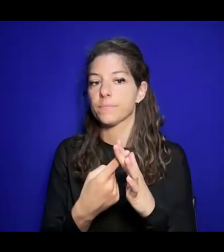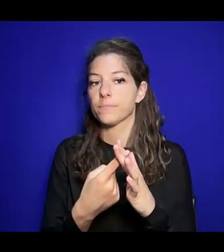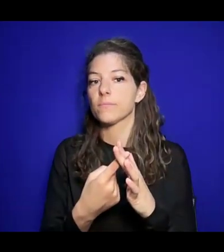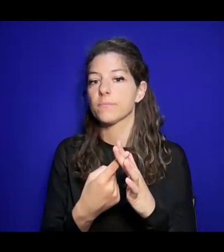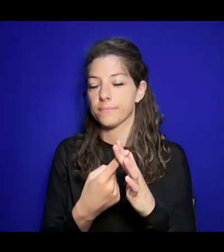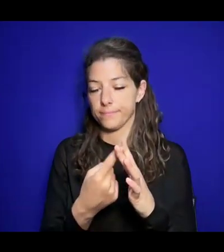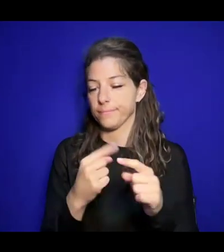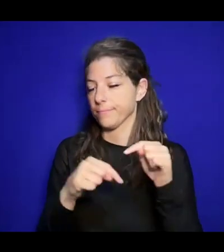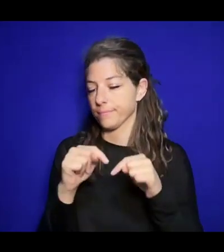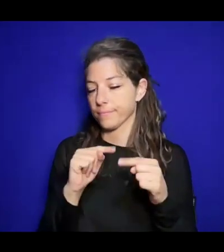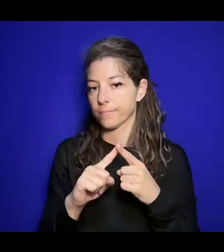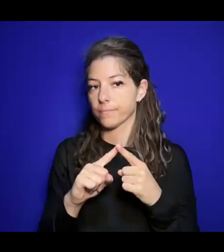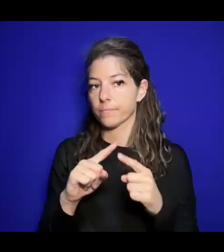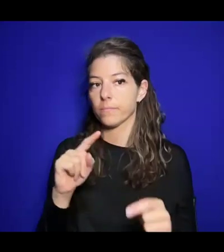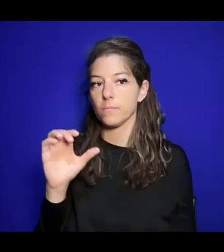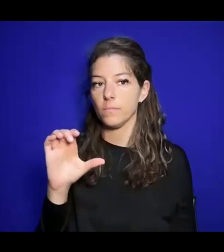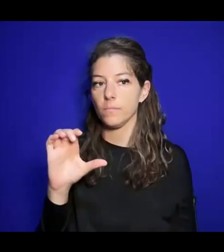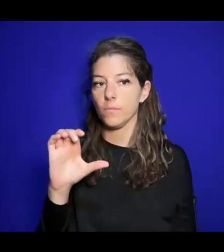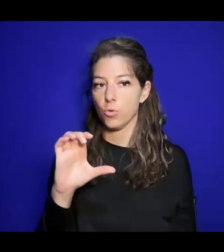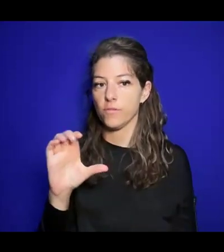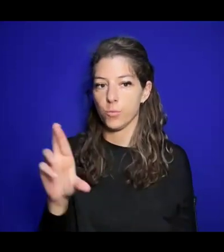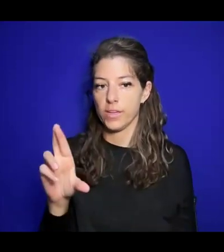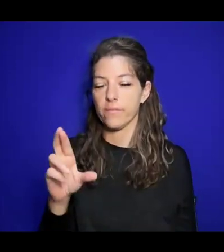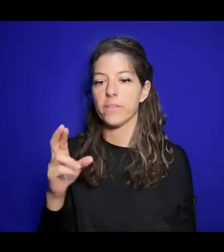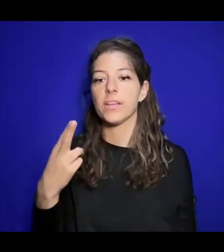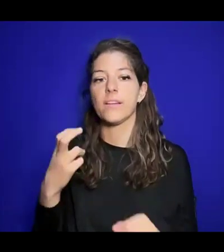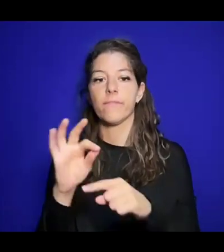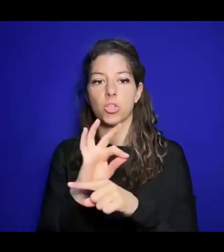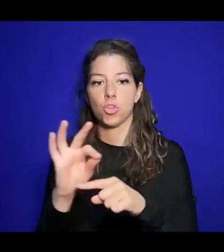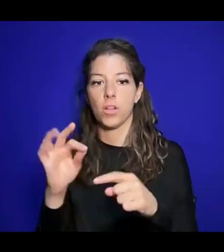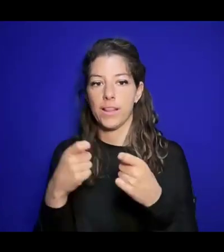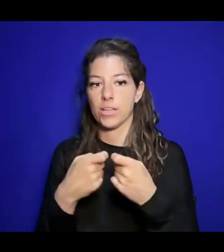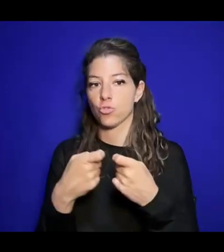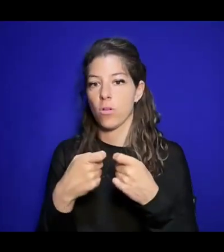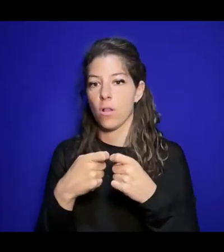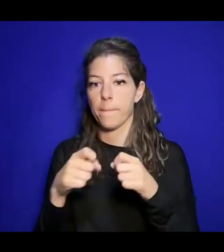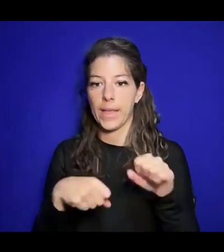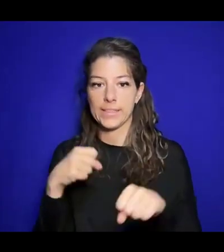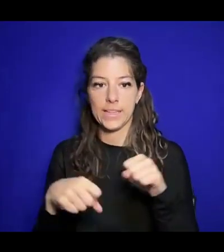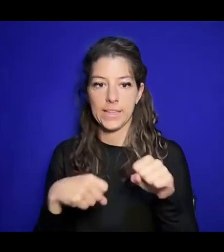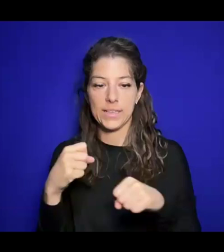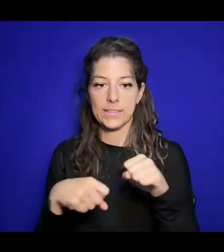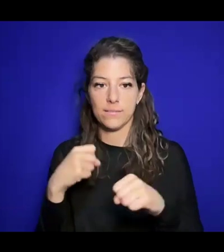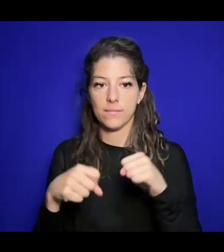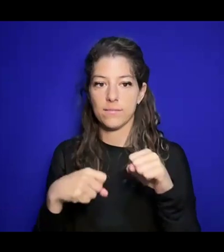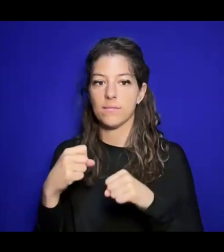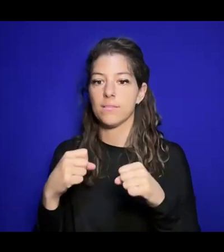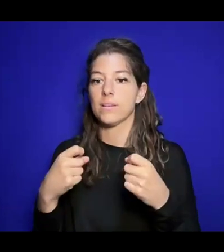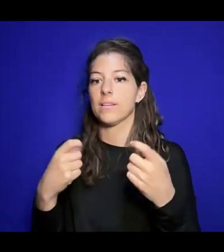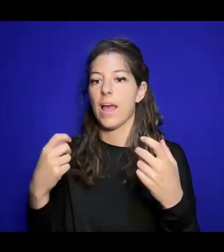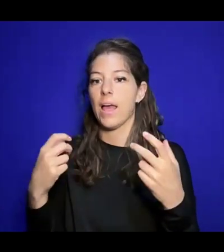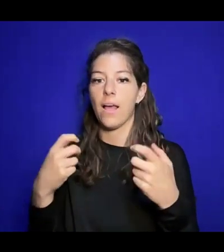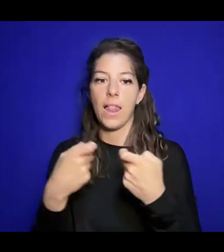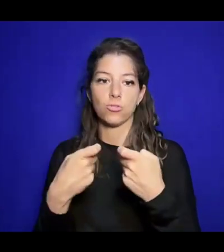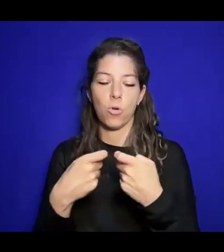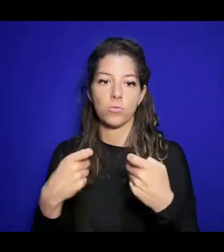I go back to Christopher Reeve, and he did the functional electrical bicycling, which was putting electrodes on your skin and it